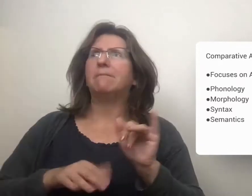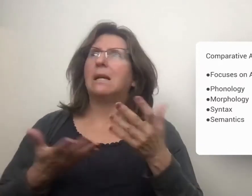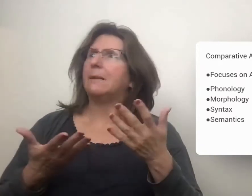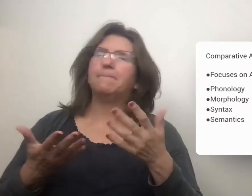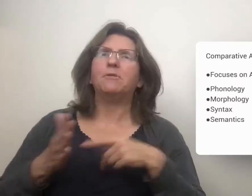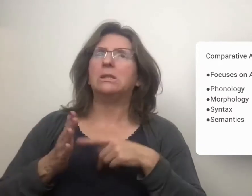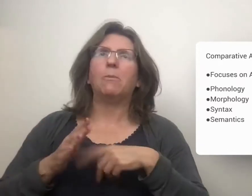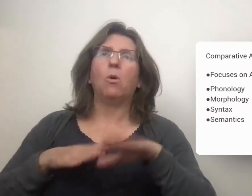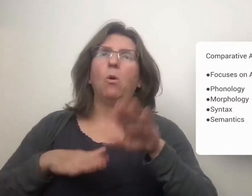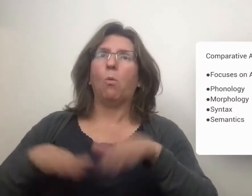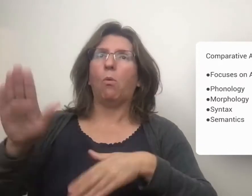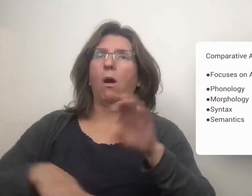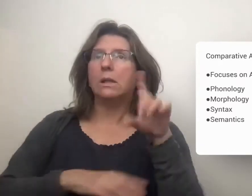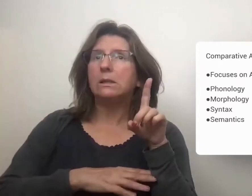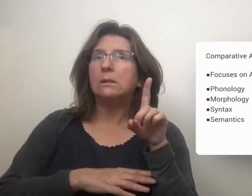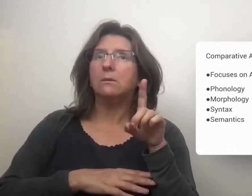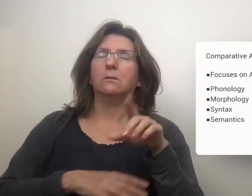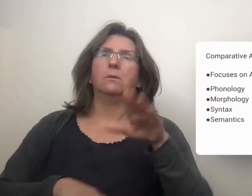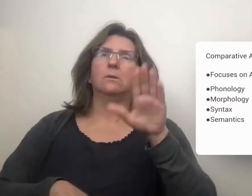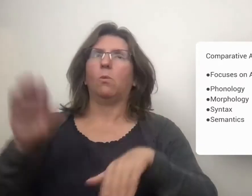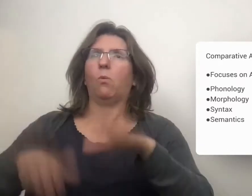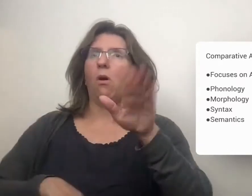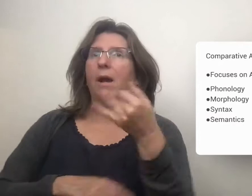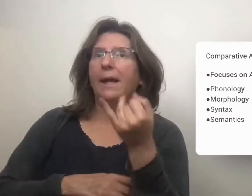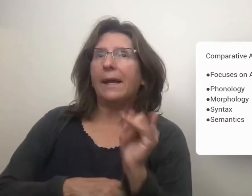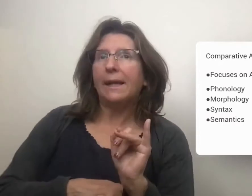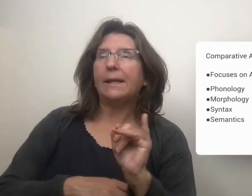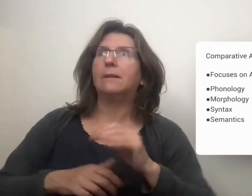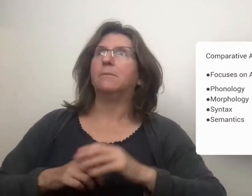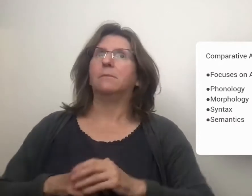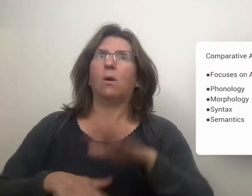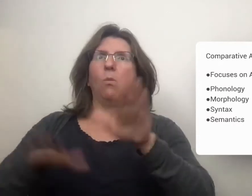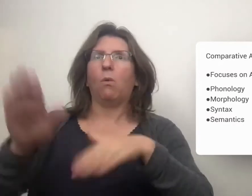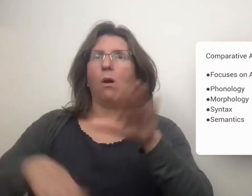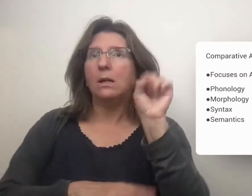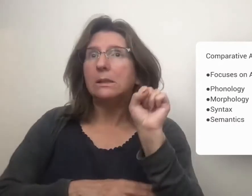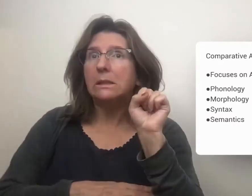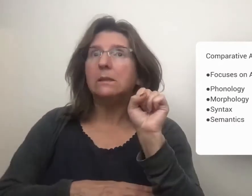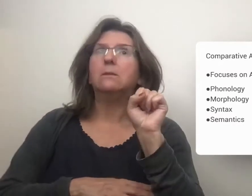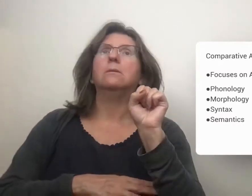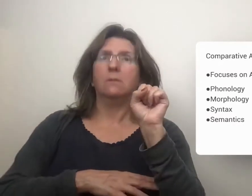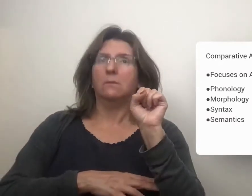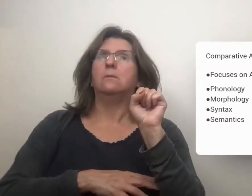In terms of English, think of word endings with meanings like ed, ing,